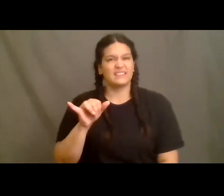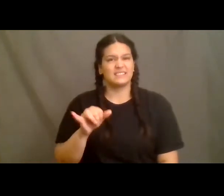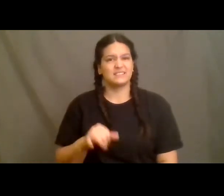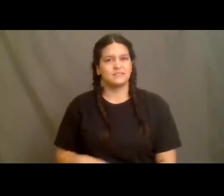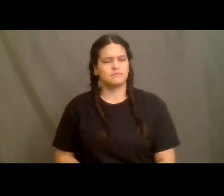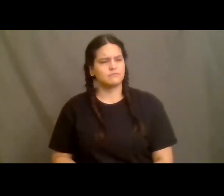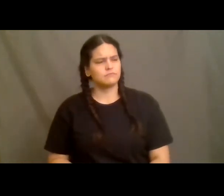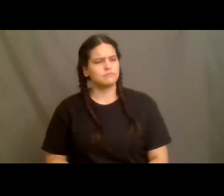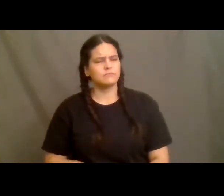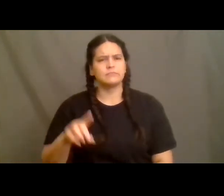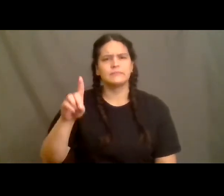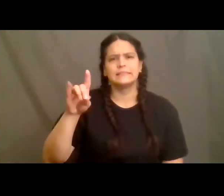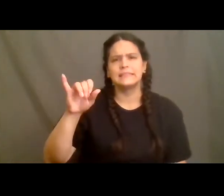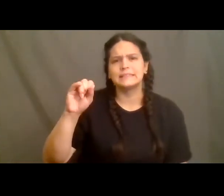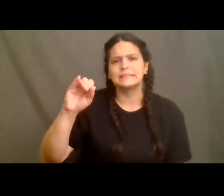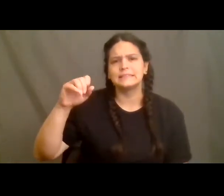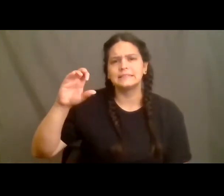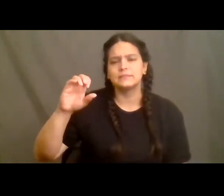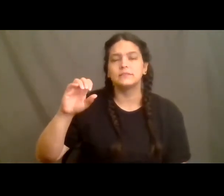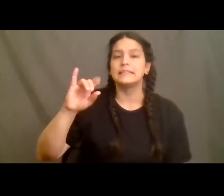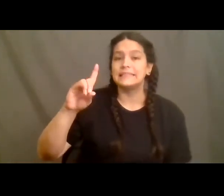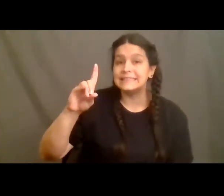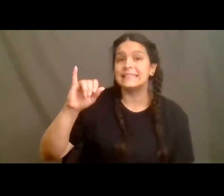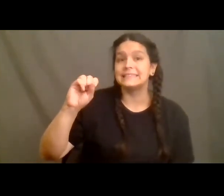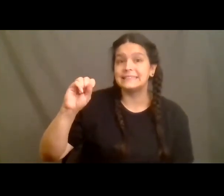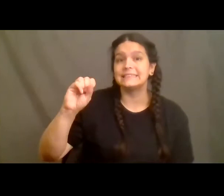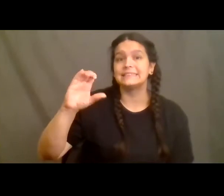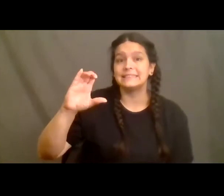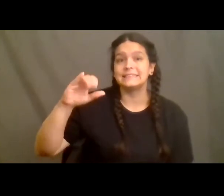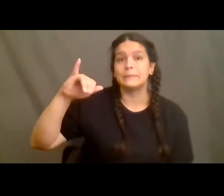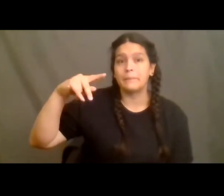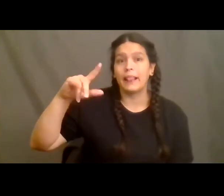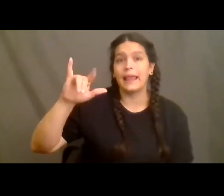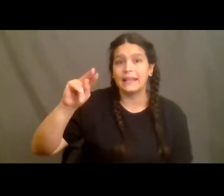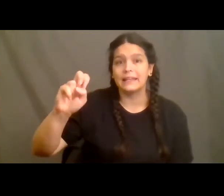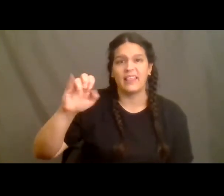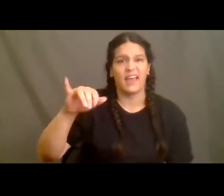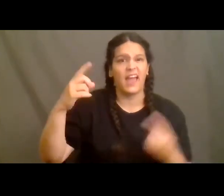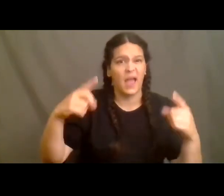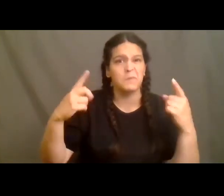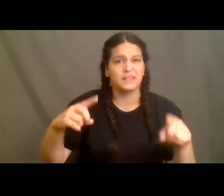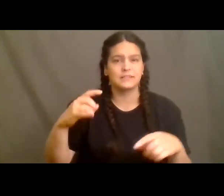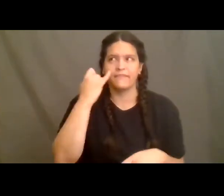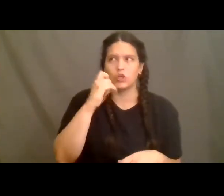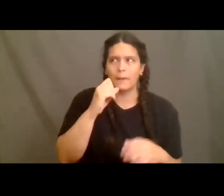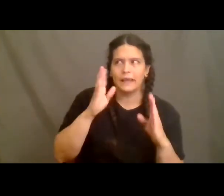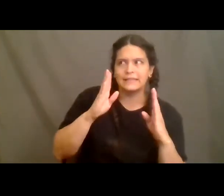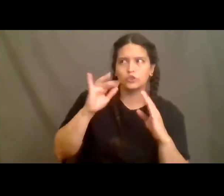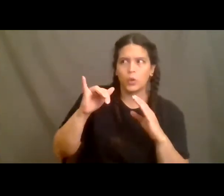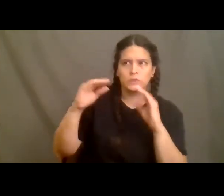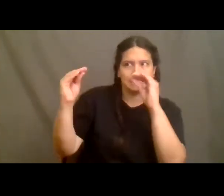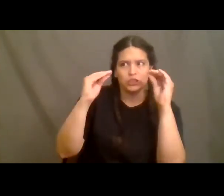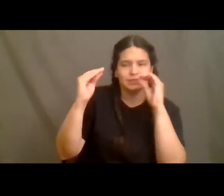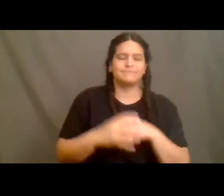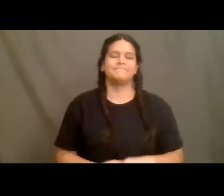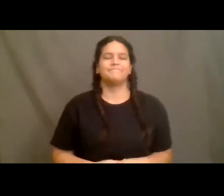is a discipline that takes place when you're not respectful to Yadihitka. And so this song that I would like to